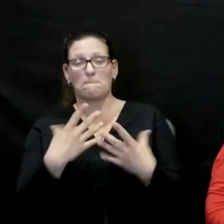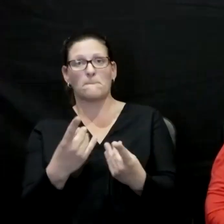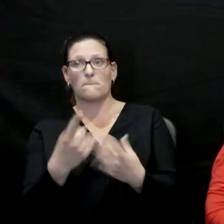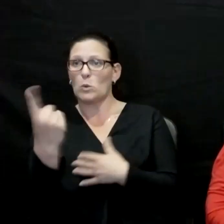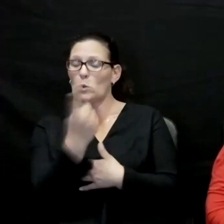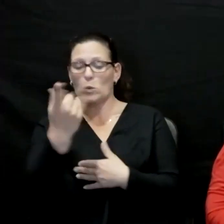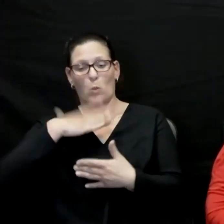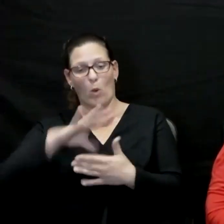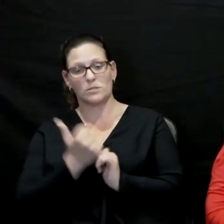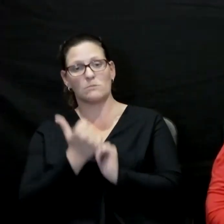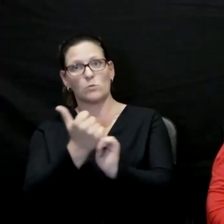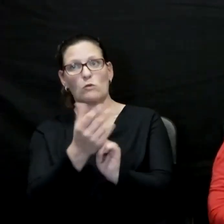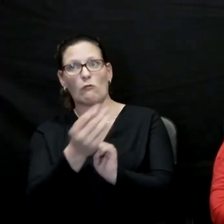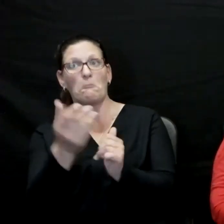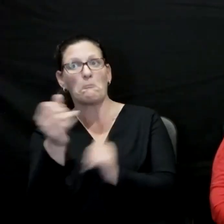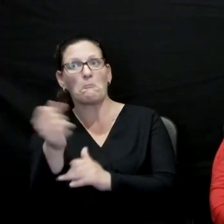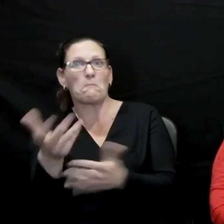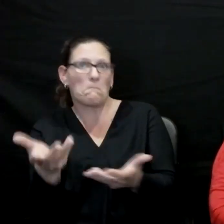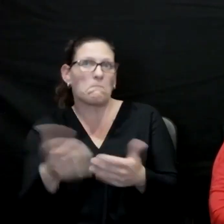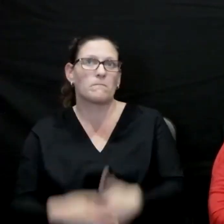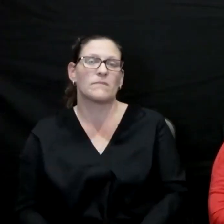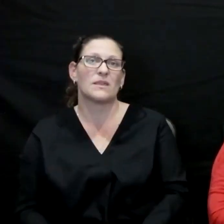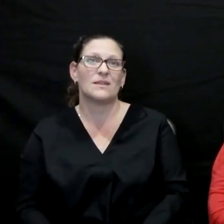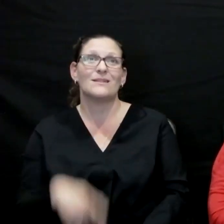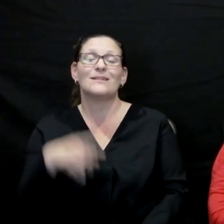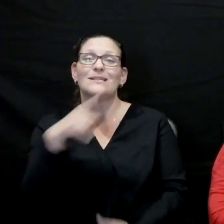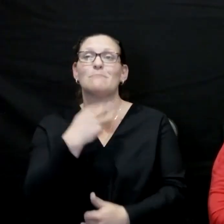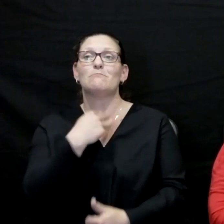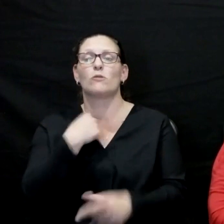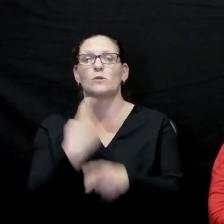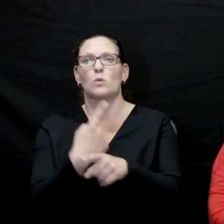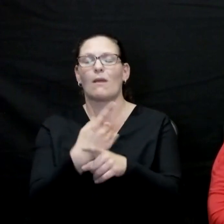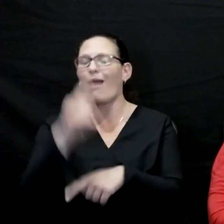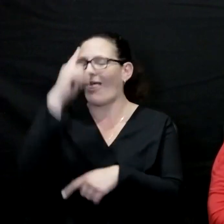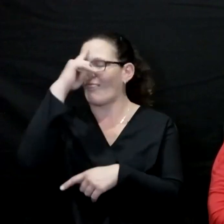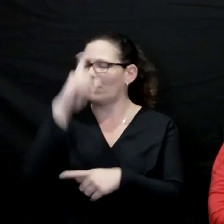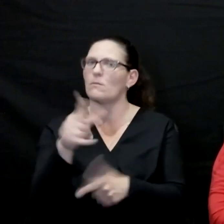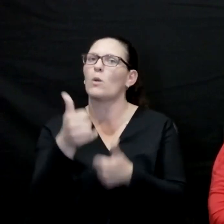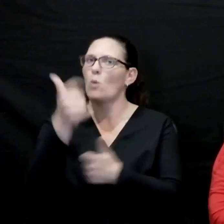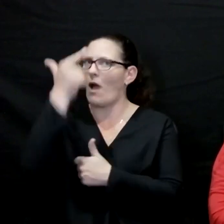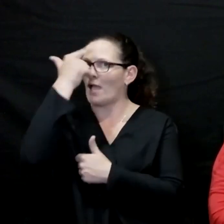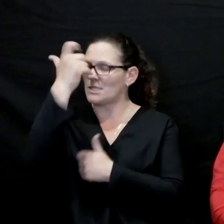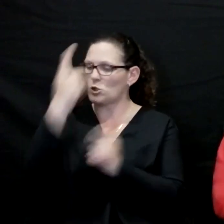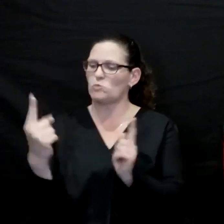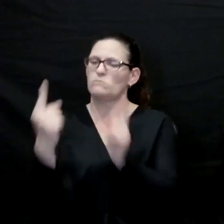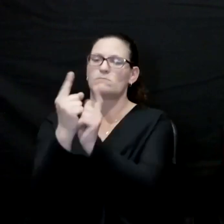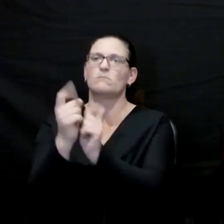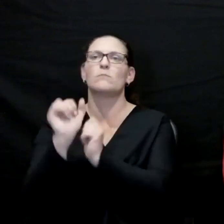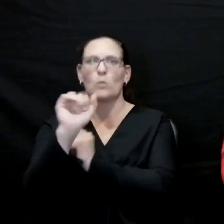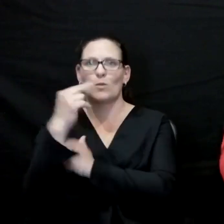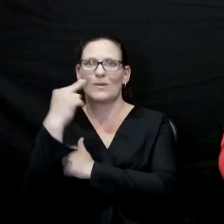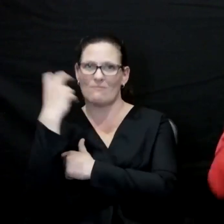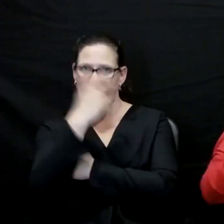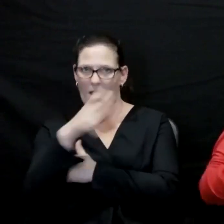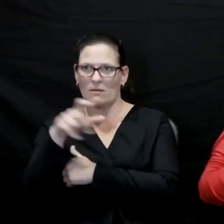It's Meredith speaking. I think that would be a good idea, Deb, to go to your deafblind consultant. But like Grace said, it's